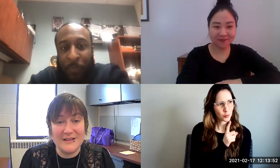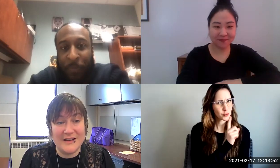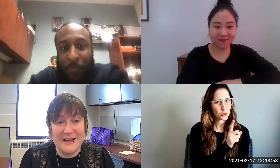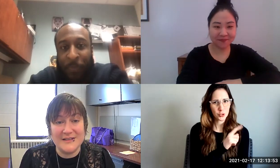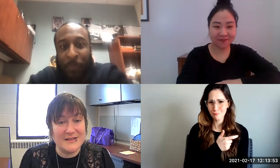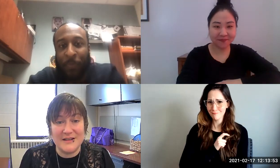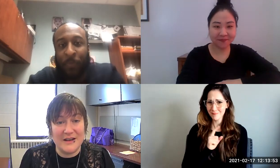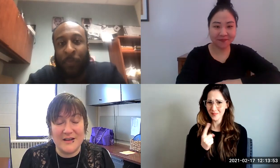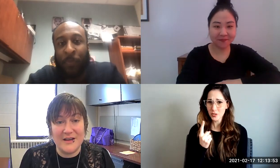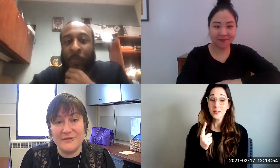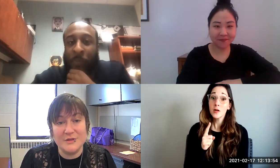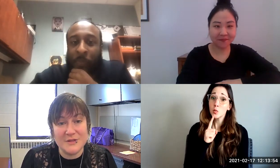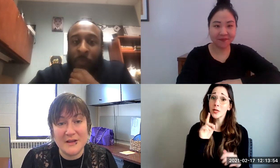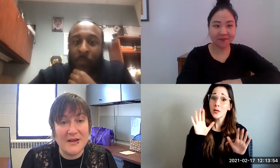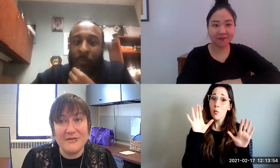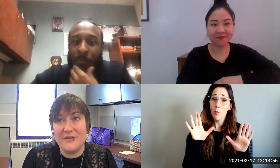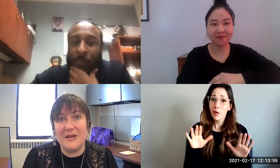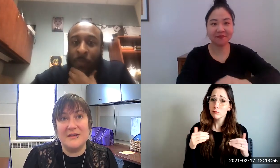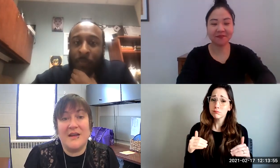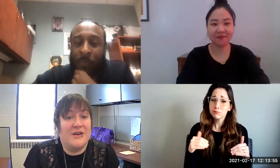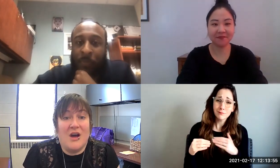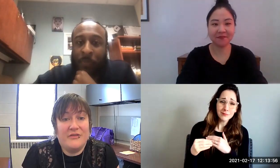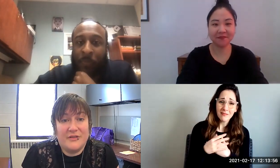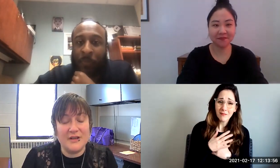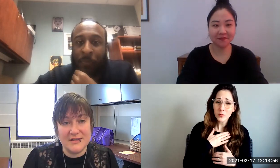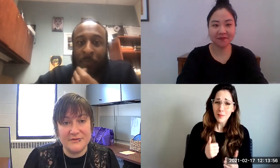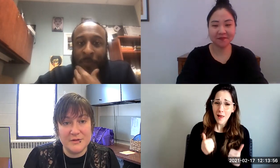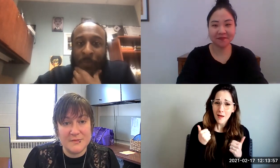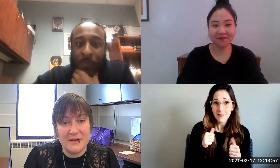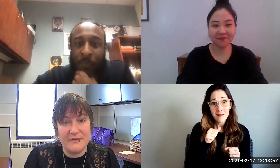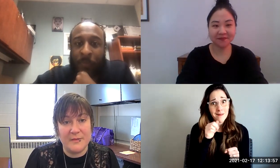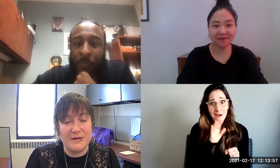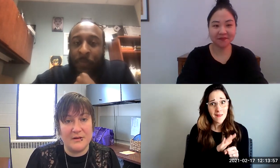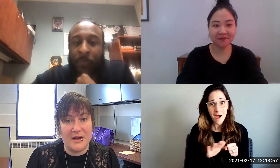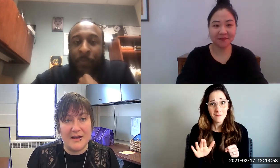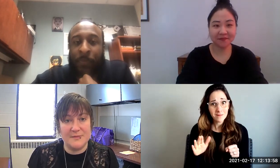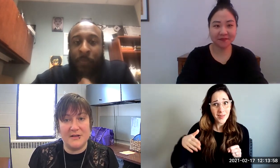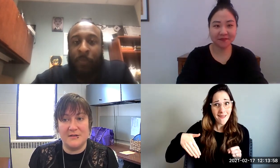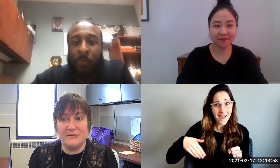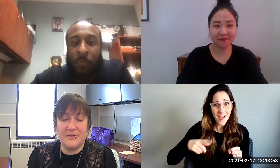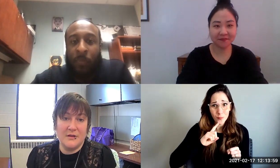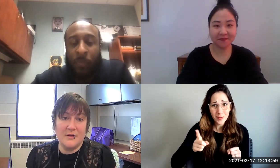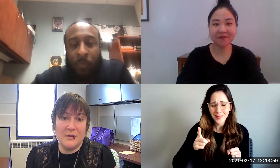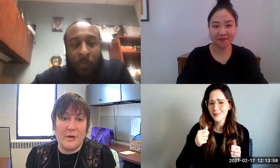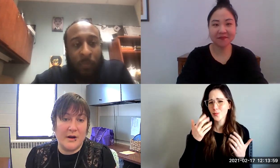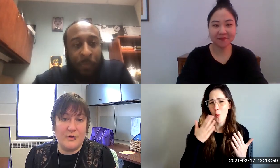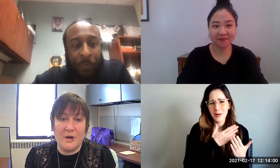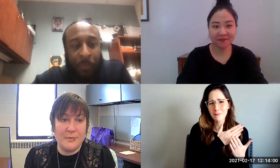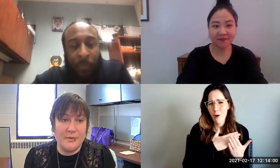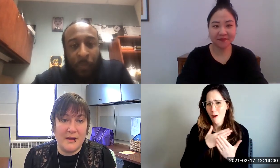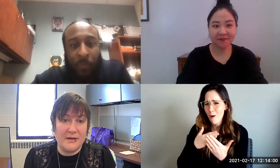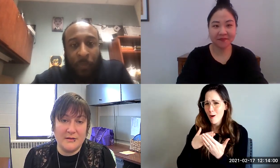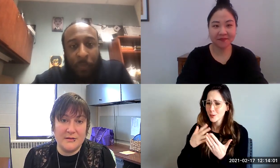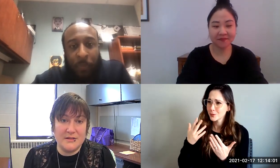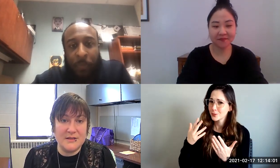Wonderfully, it has influenced my life. Not enough. It has influenced my life. I mean, there are a lot of aspects of where I grew